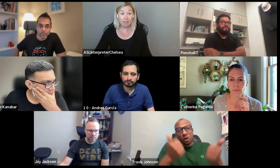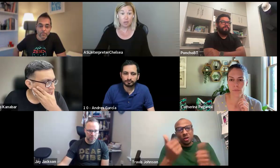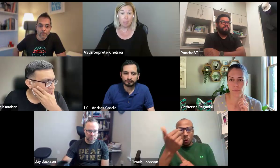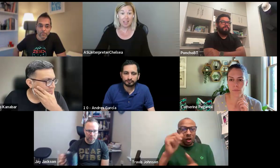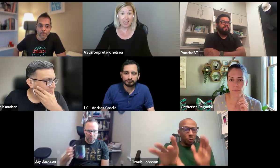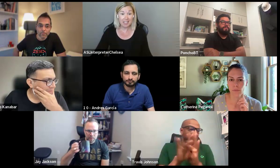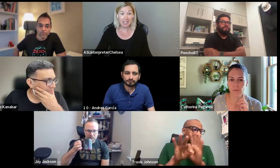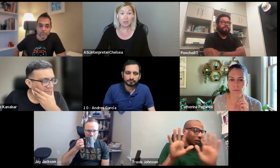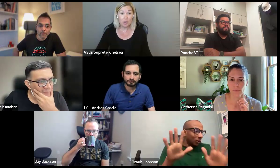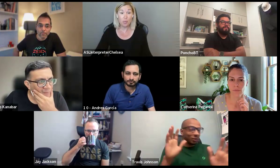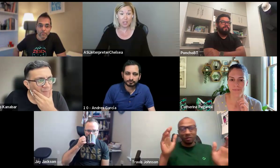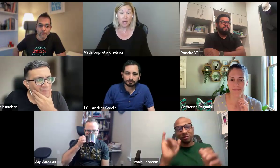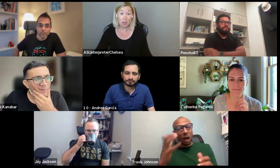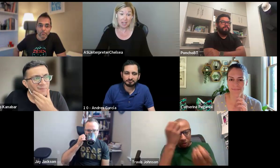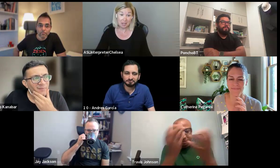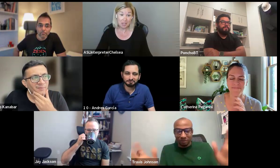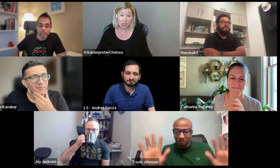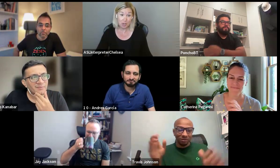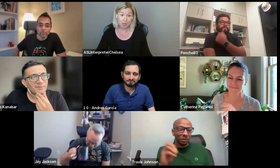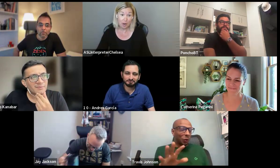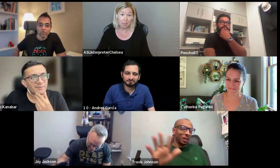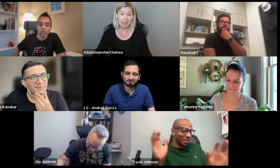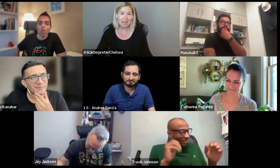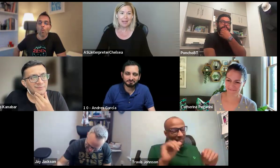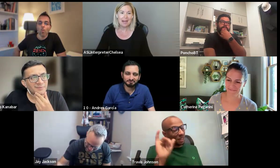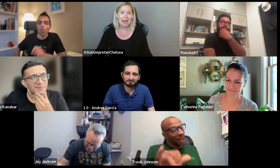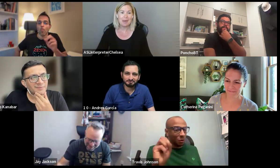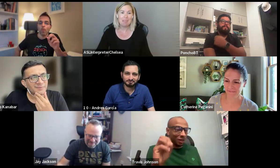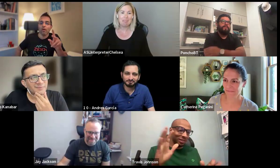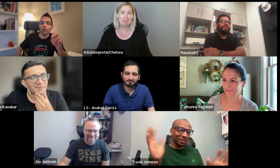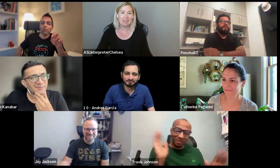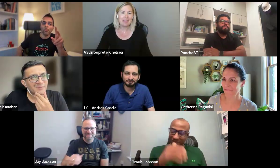I've learned my lesson with which hotels to choose from. And